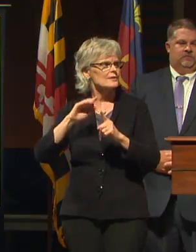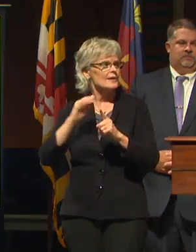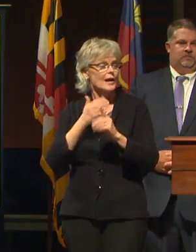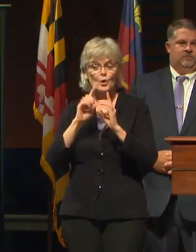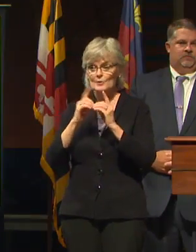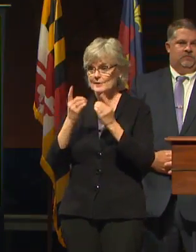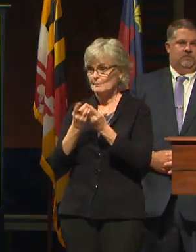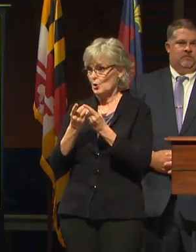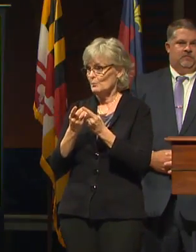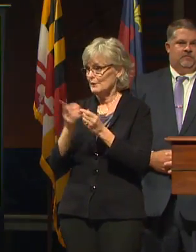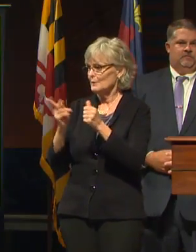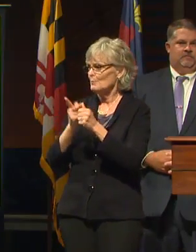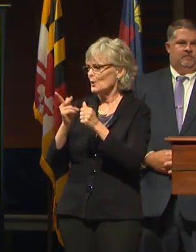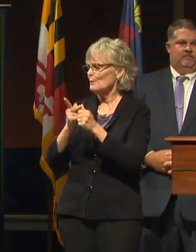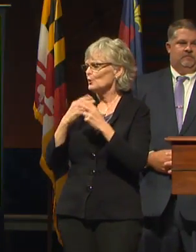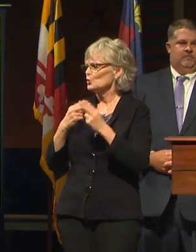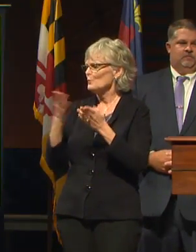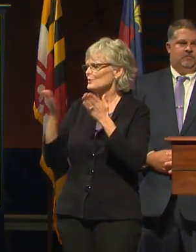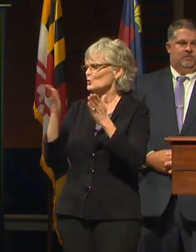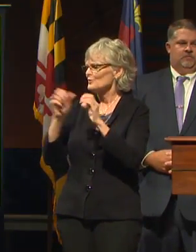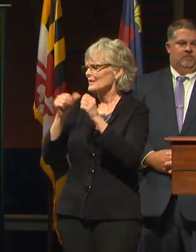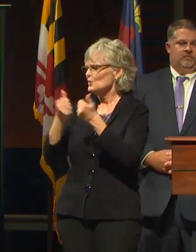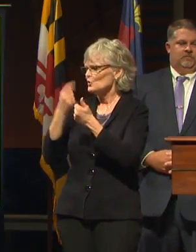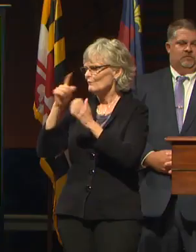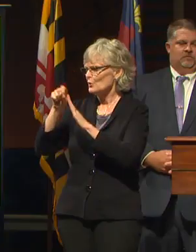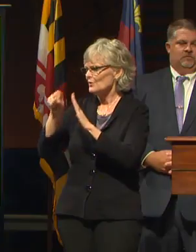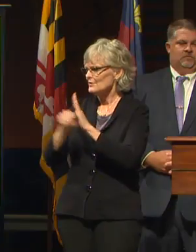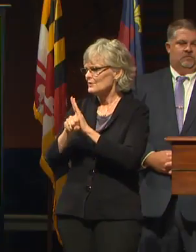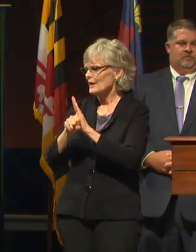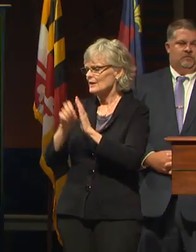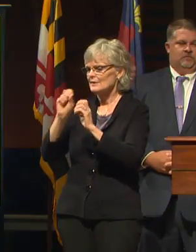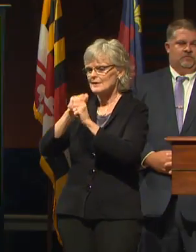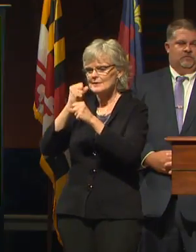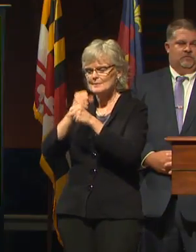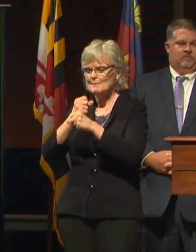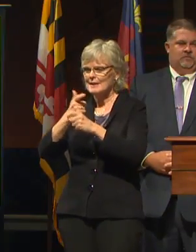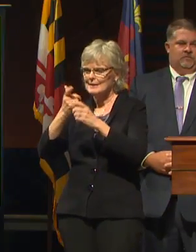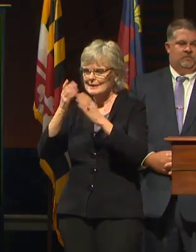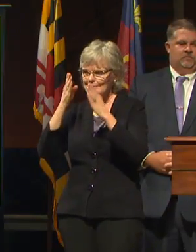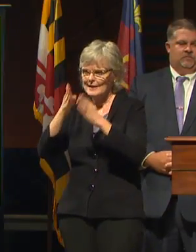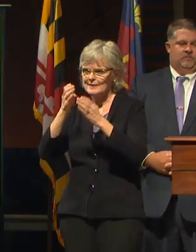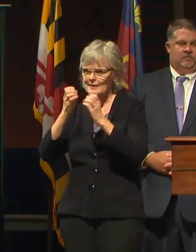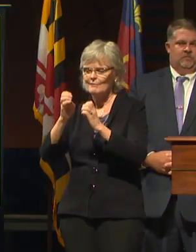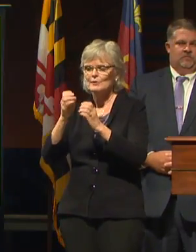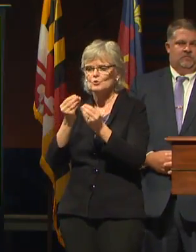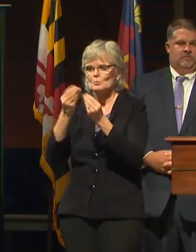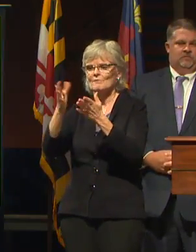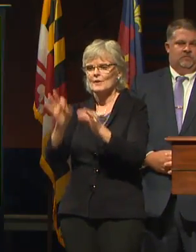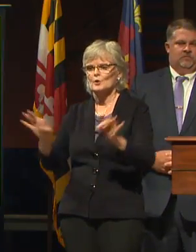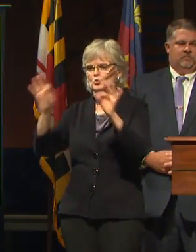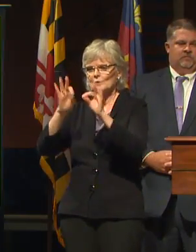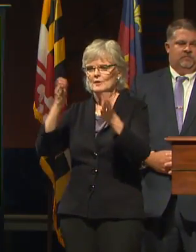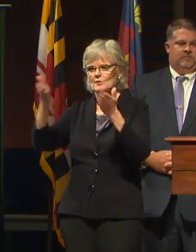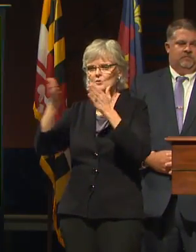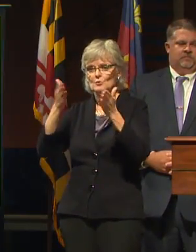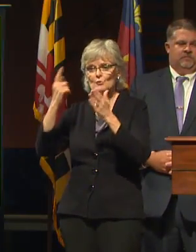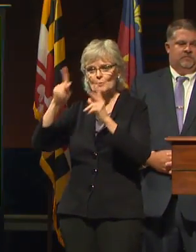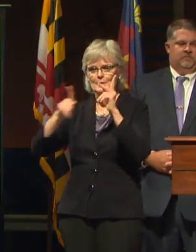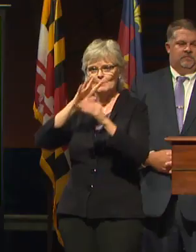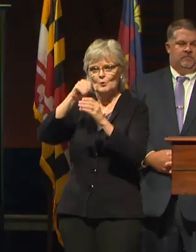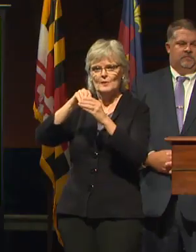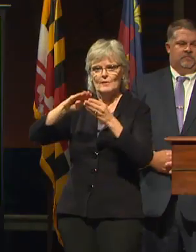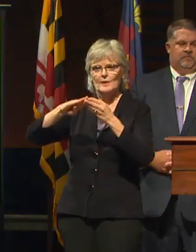is the primary human service agency for the state, is making dedicated efforts to provide critical services to those in our